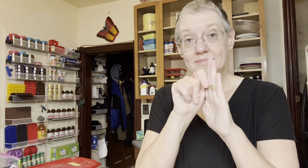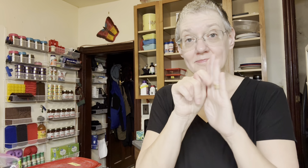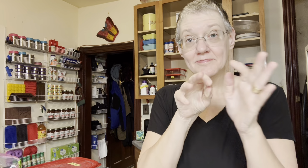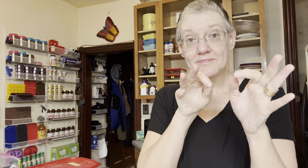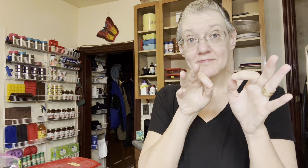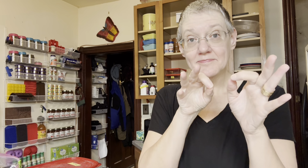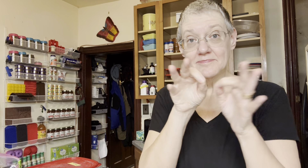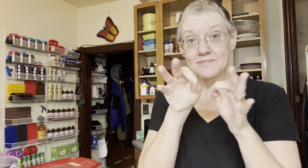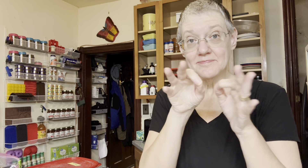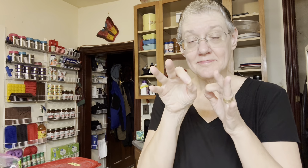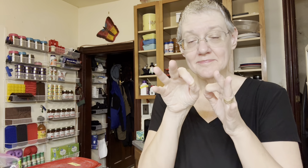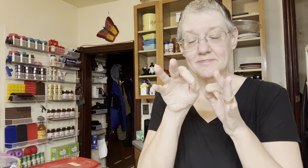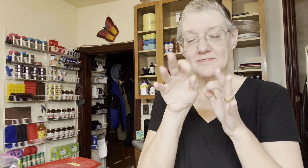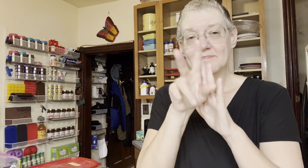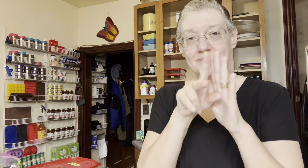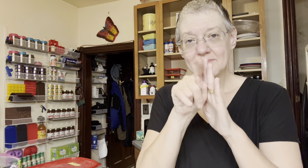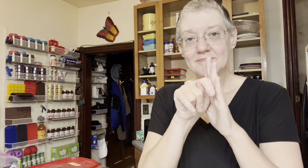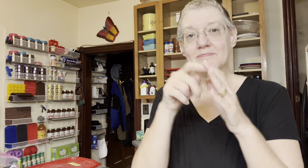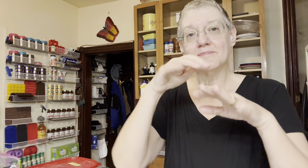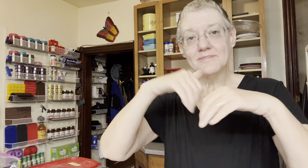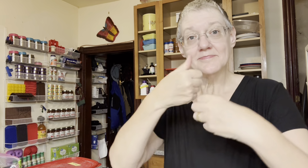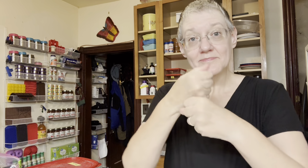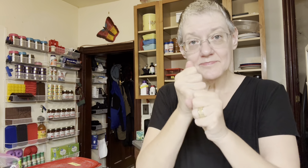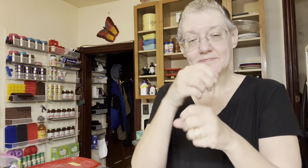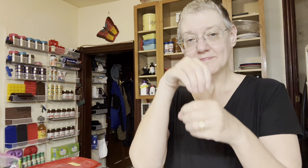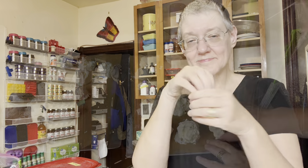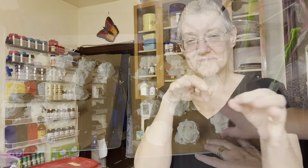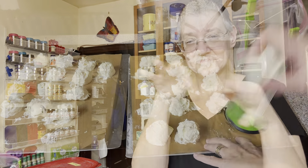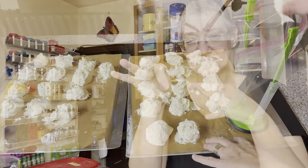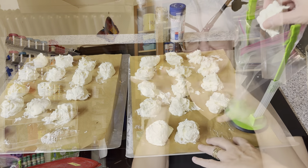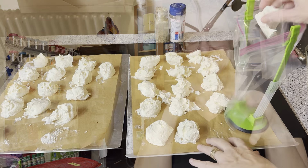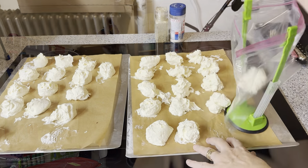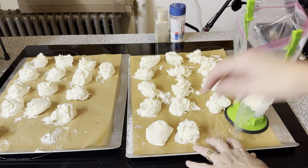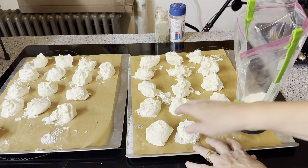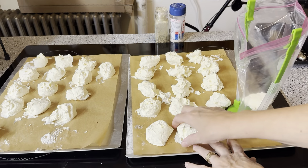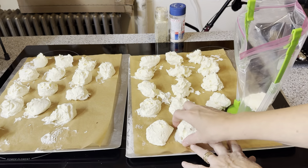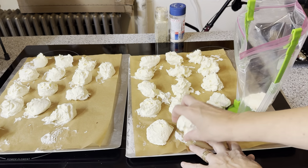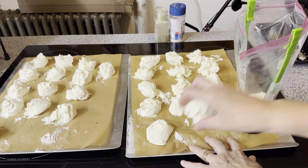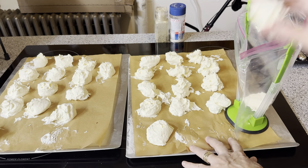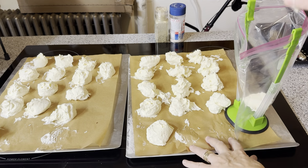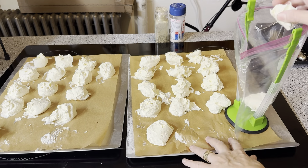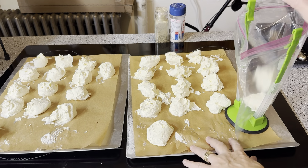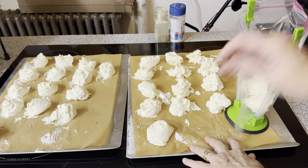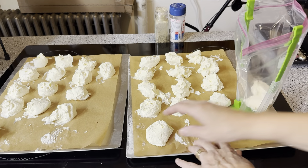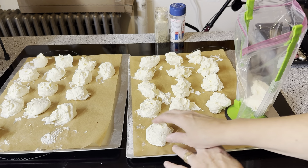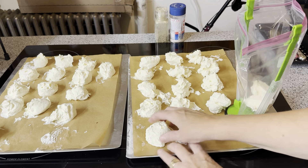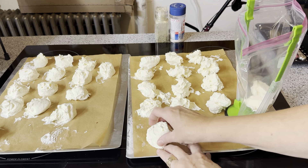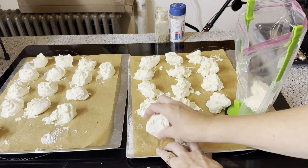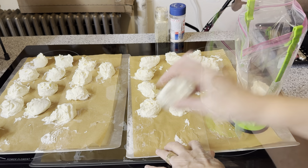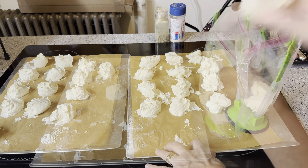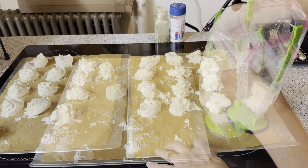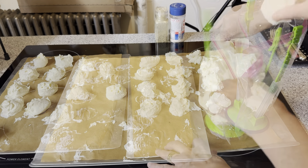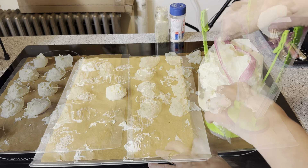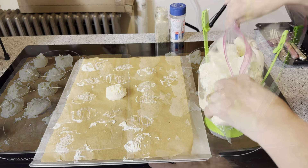stored in the freezer, thaw it before serving, and if you want to know how to make it, I'll put the recipe video link down in